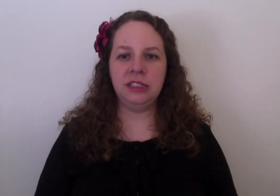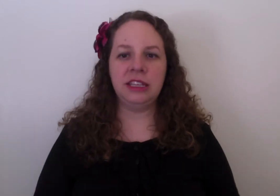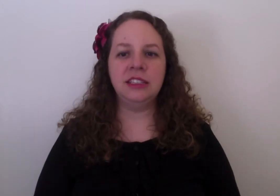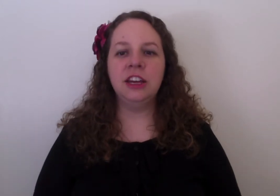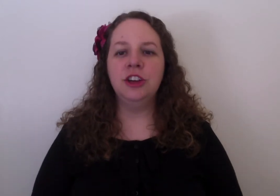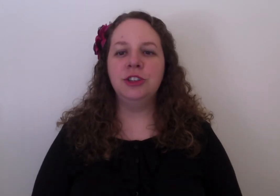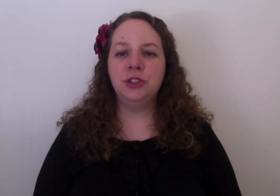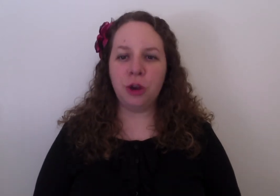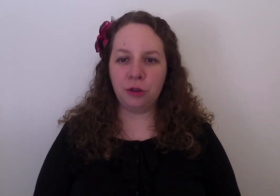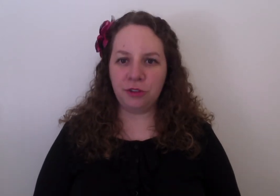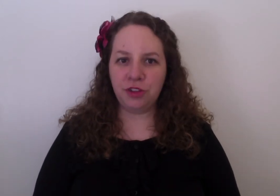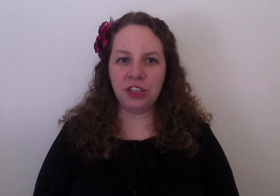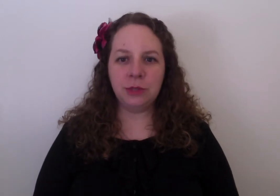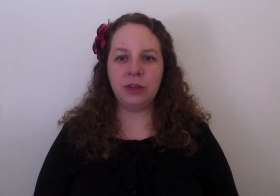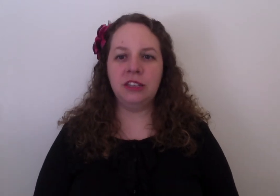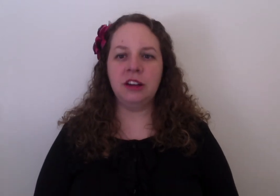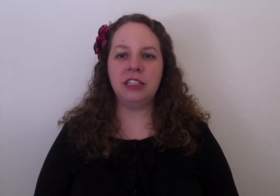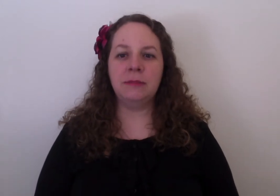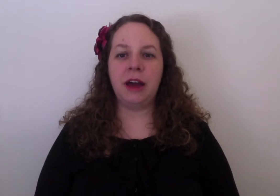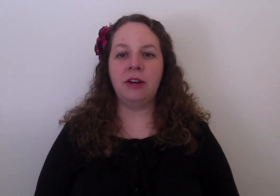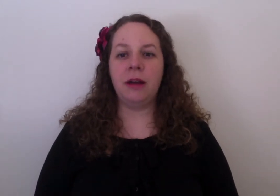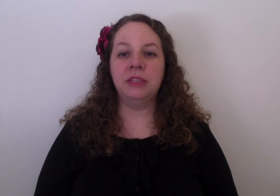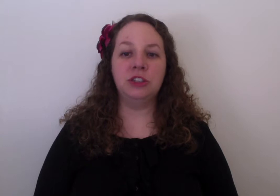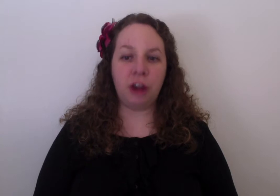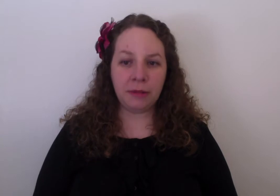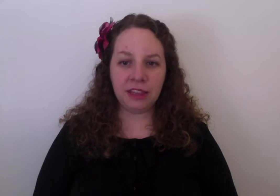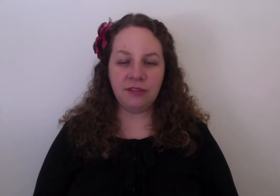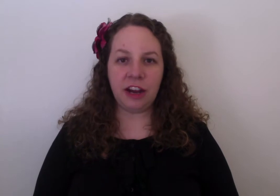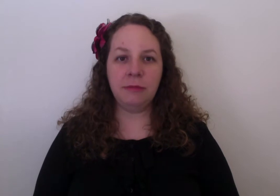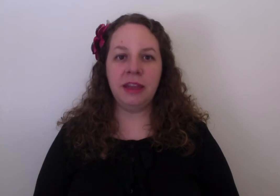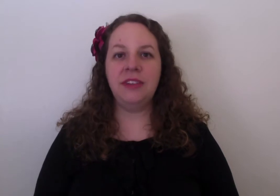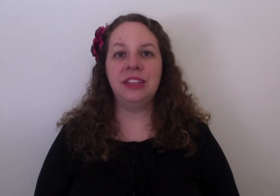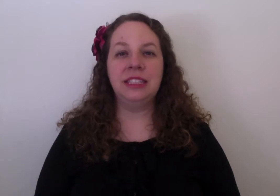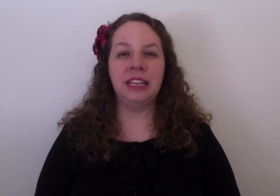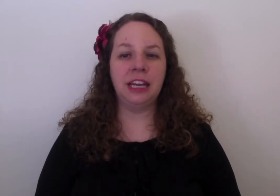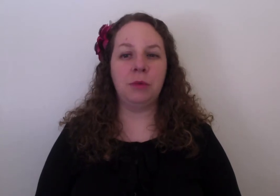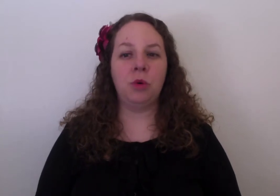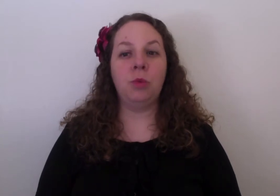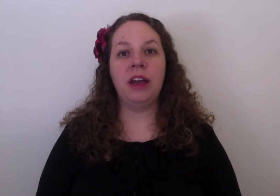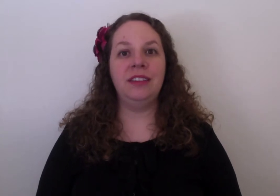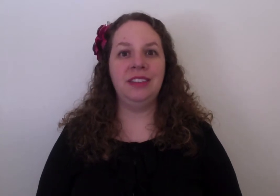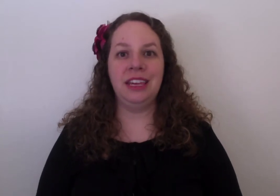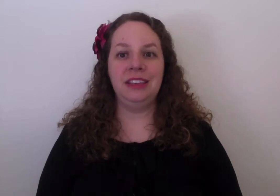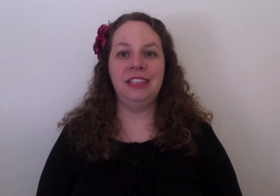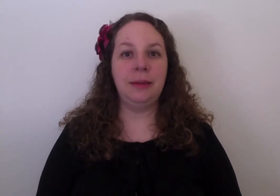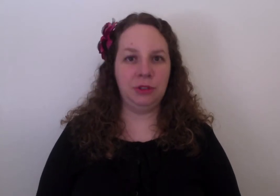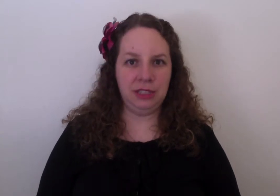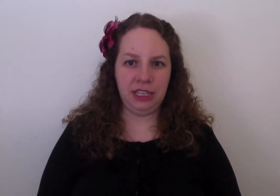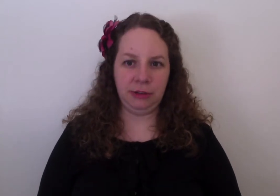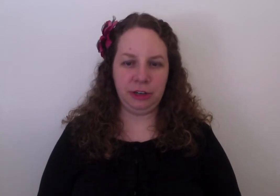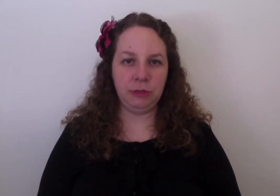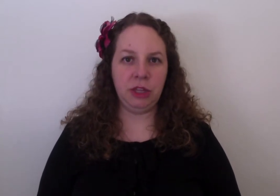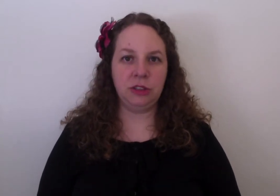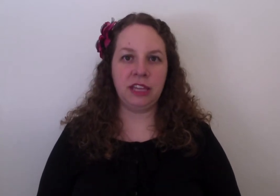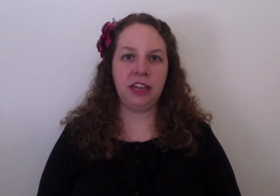says. So for this one, it talks about describing the environment and then setting up what the table and seating arrangement looks like,